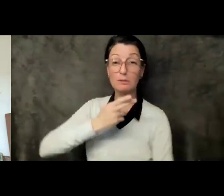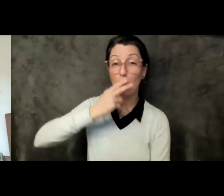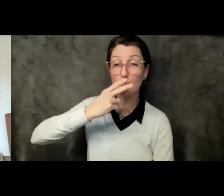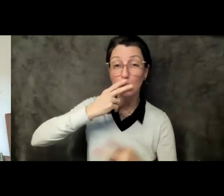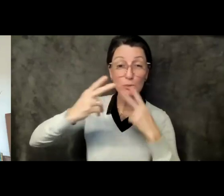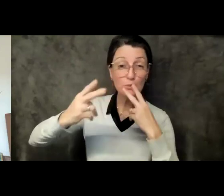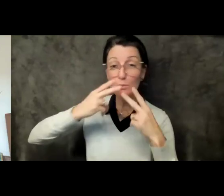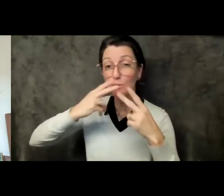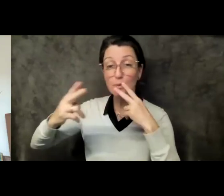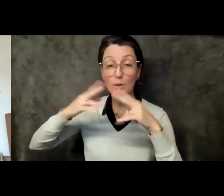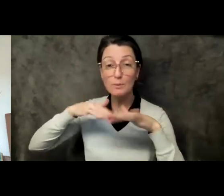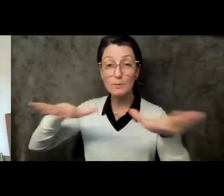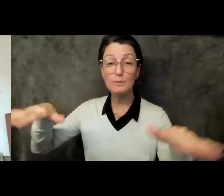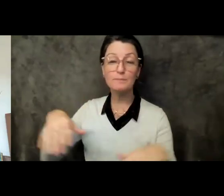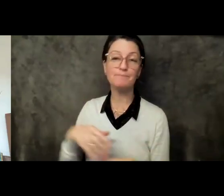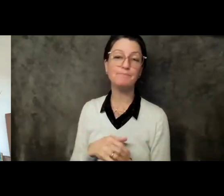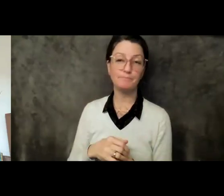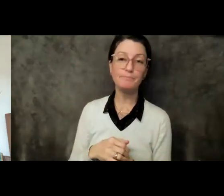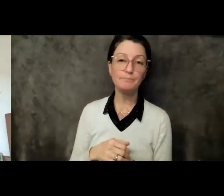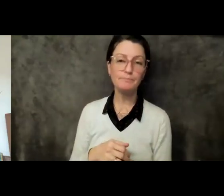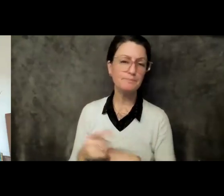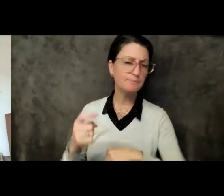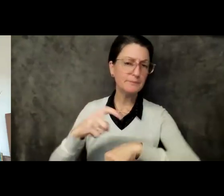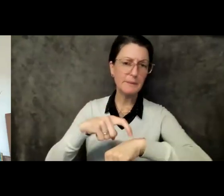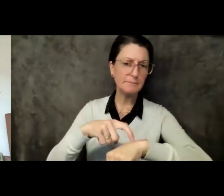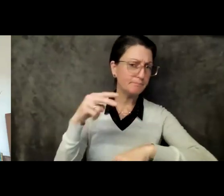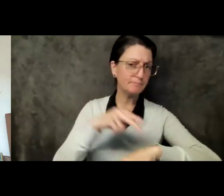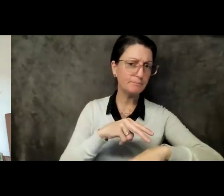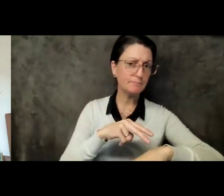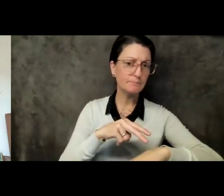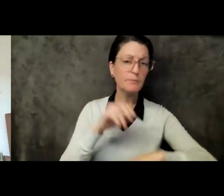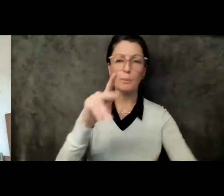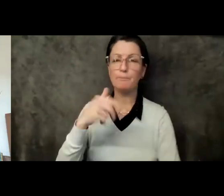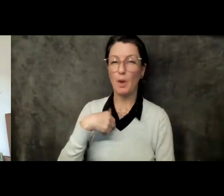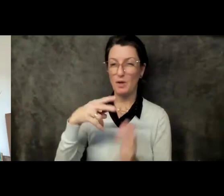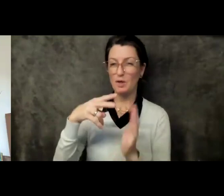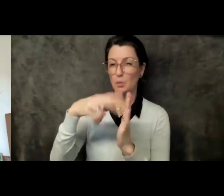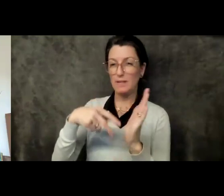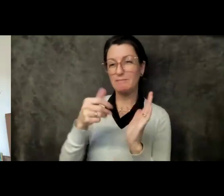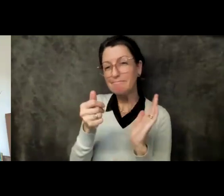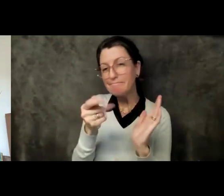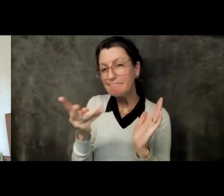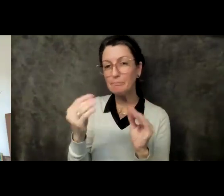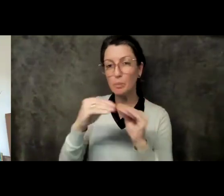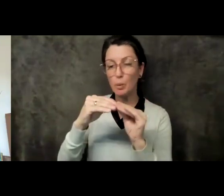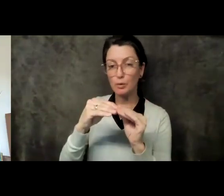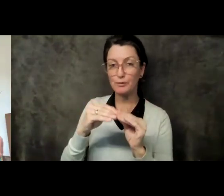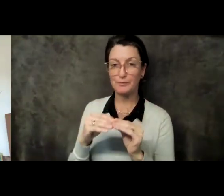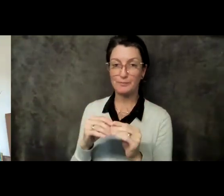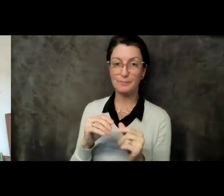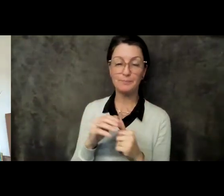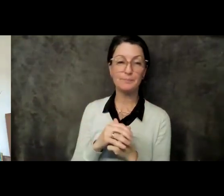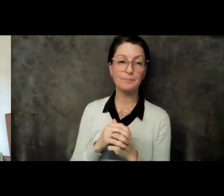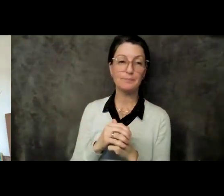Let's see how we're doing time wise. Okay, I'm going to read just a couple more pieces. One